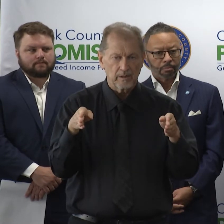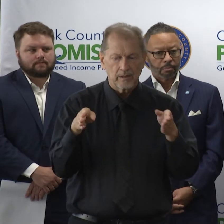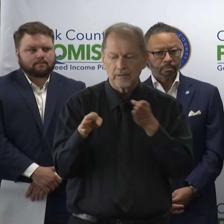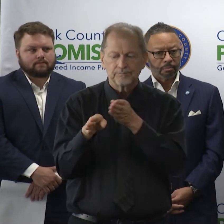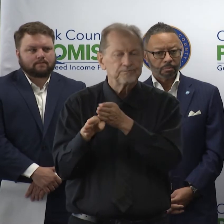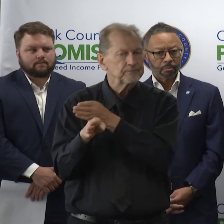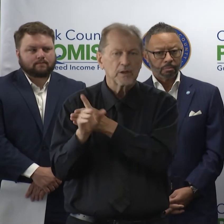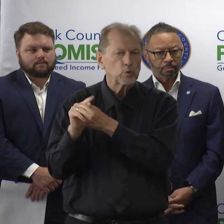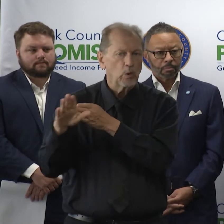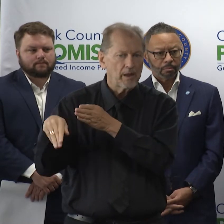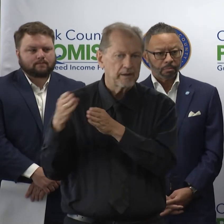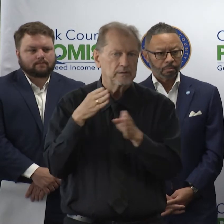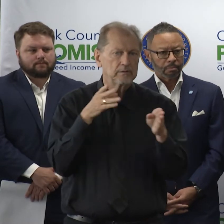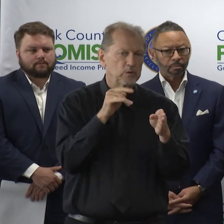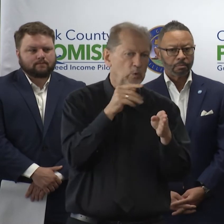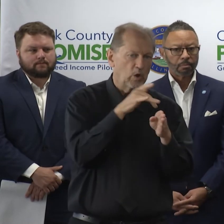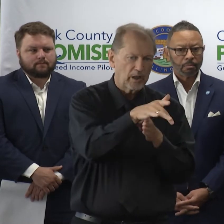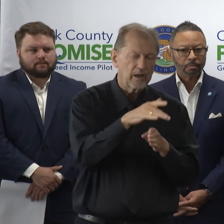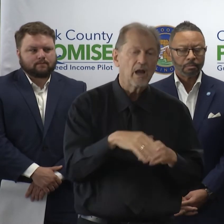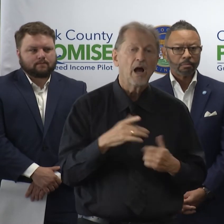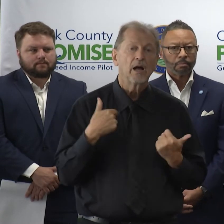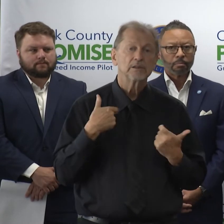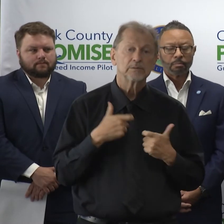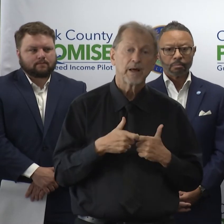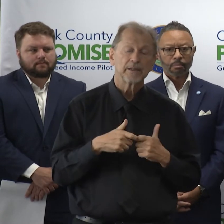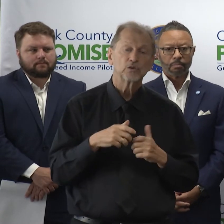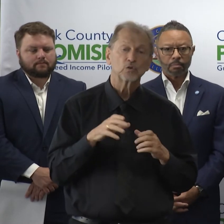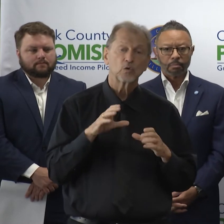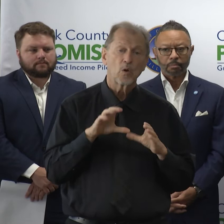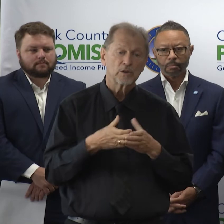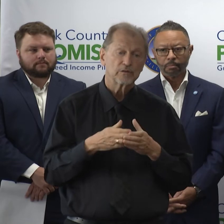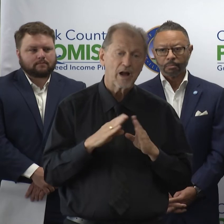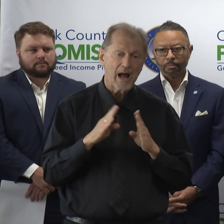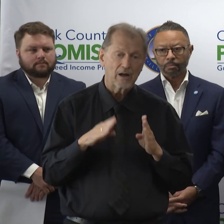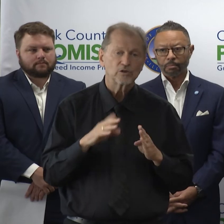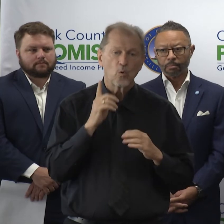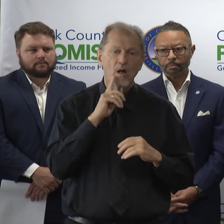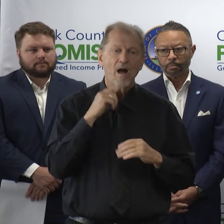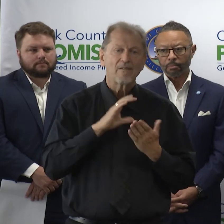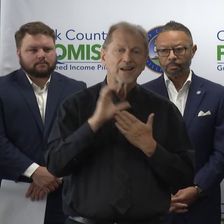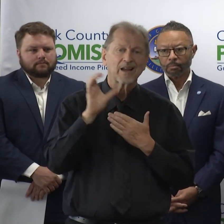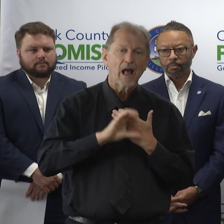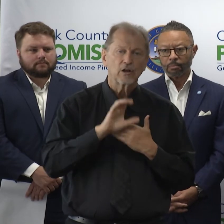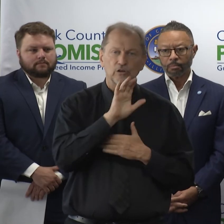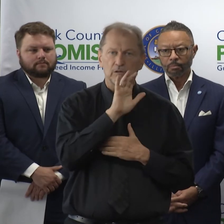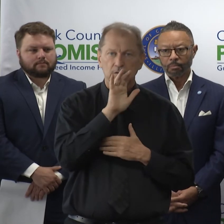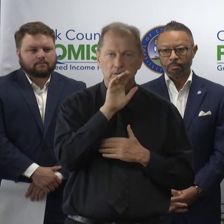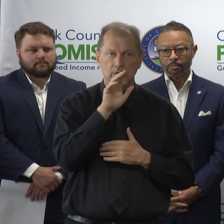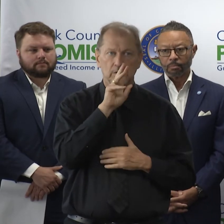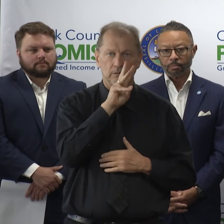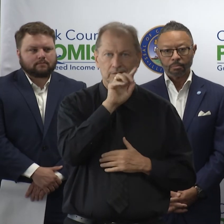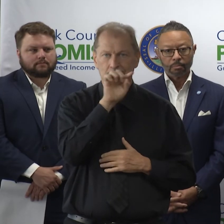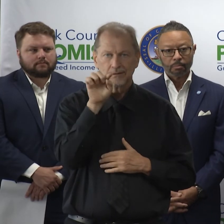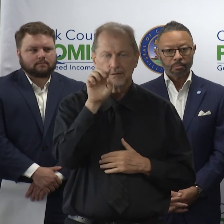as our partners at the Spanish Coalition for Housing indicated, there will be a calendar online at